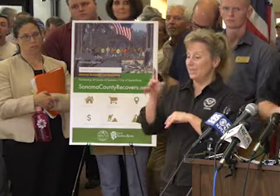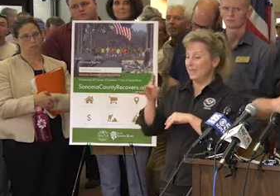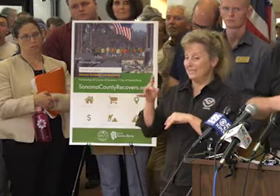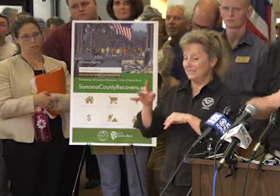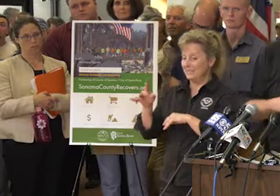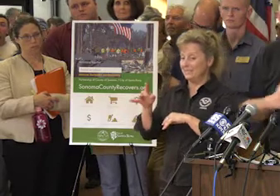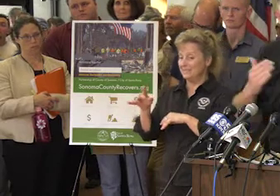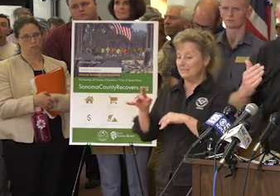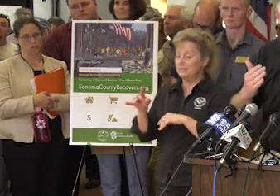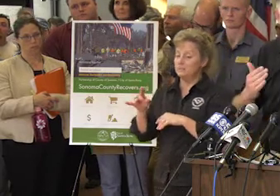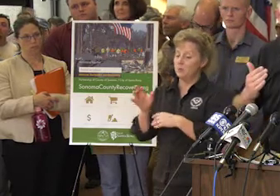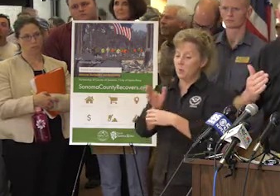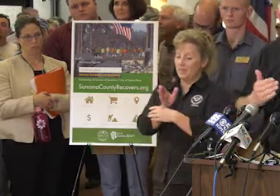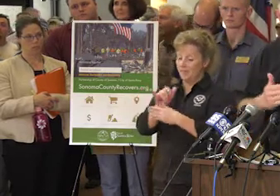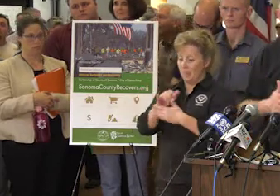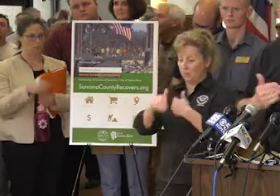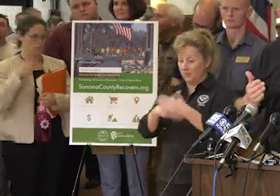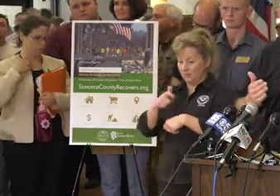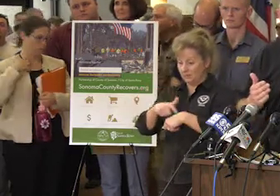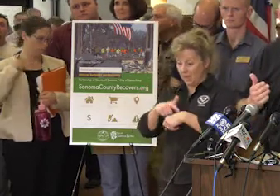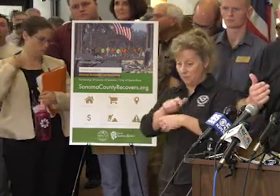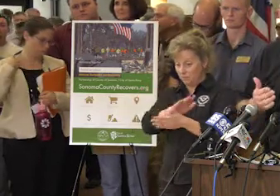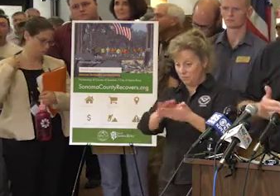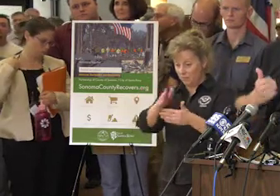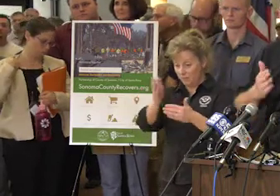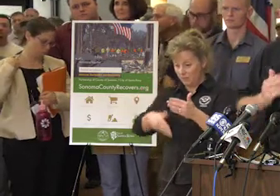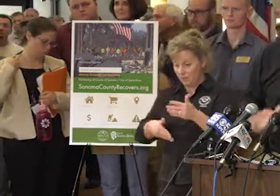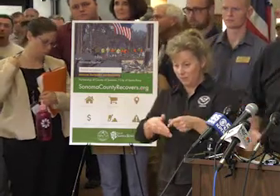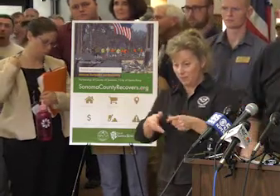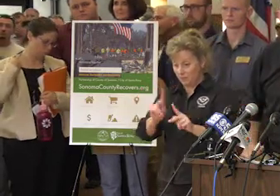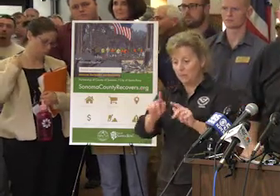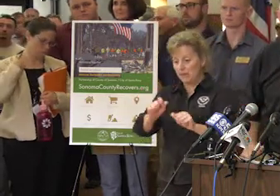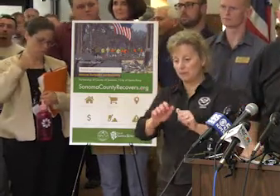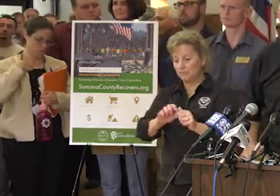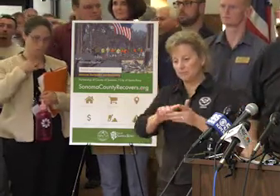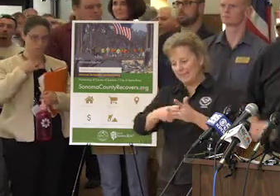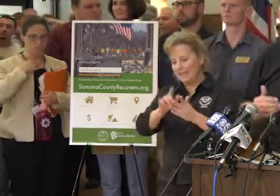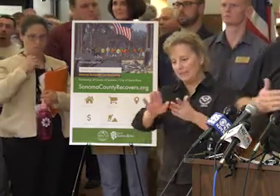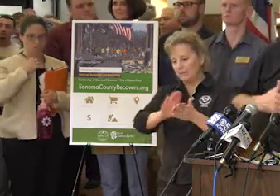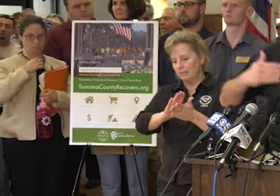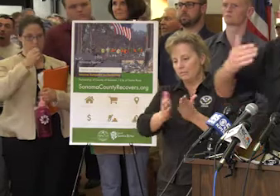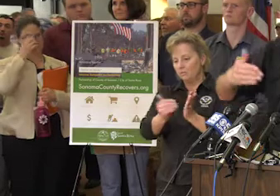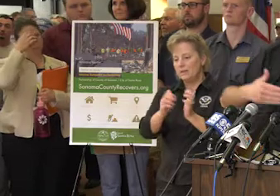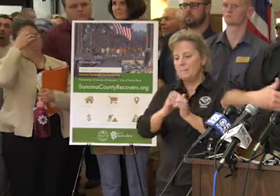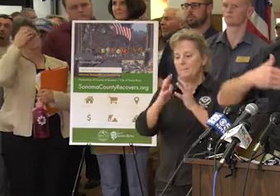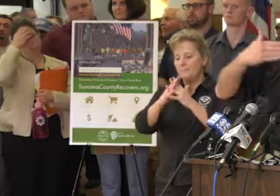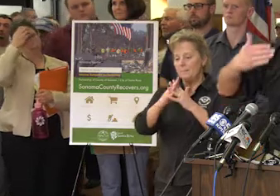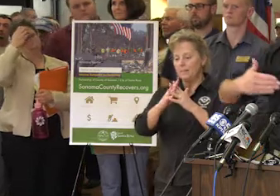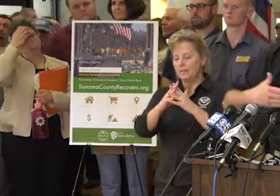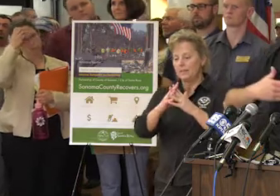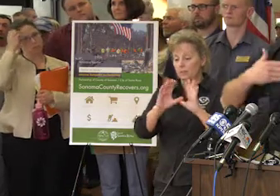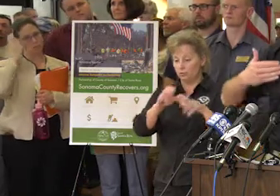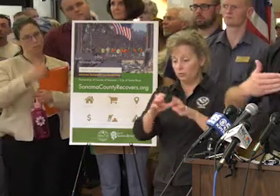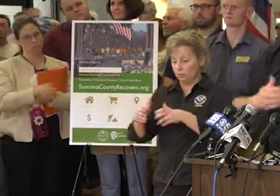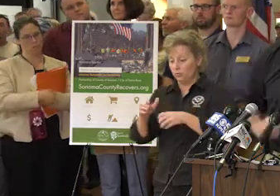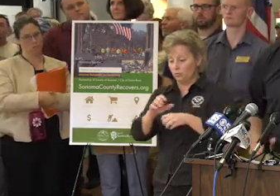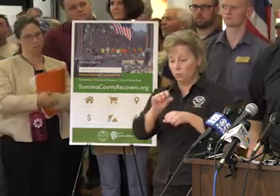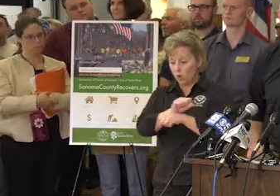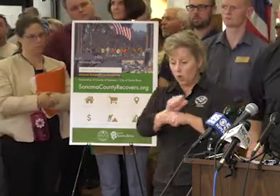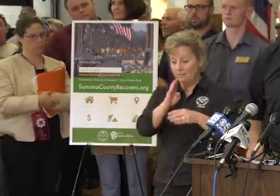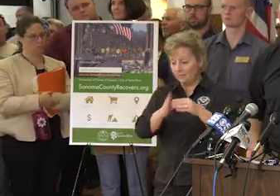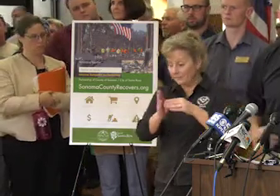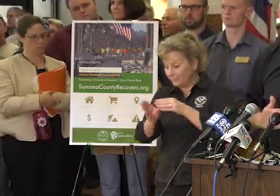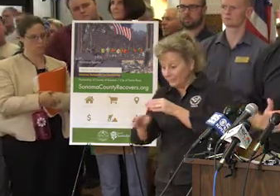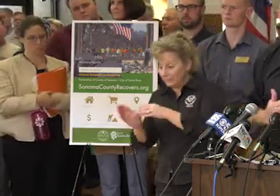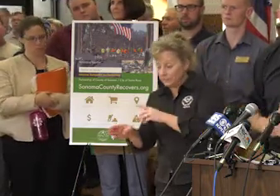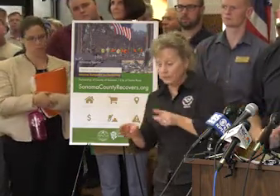Well, certainly, if in that process of time we've completed, folks will be able to begin rebuilding. So certainly, as the crews are doing their work over the next